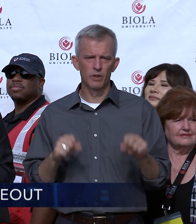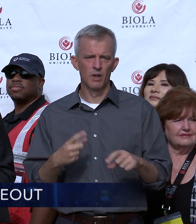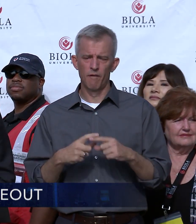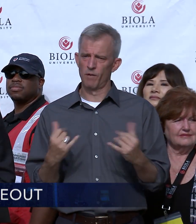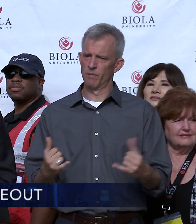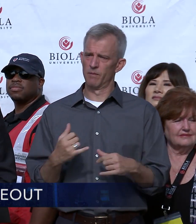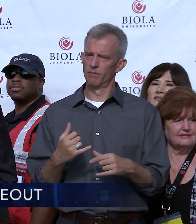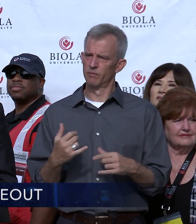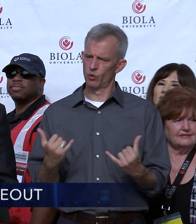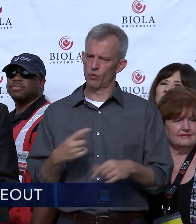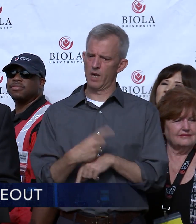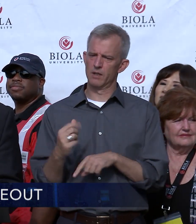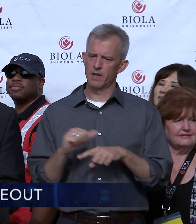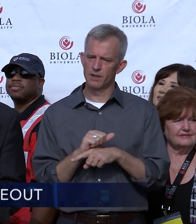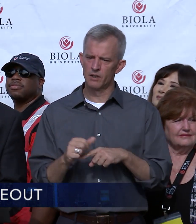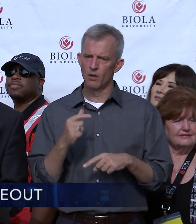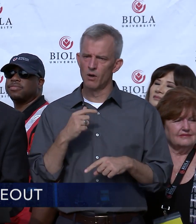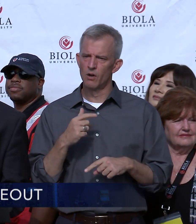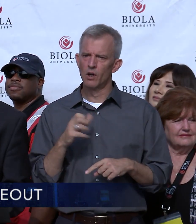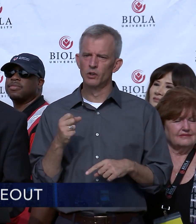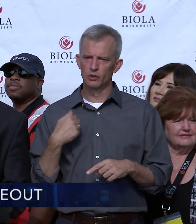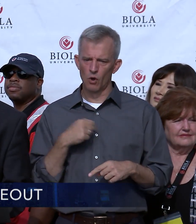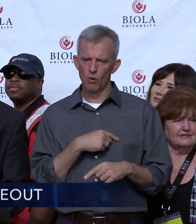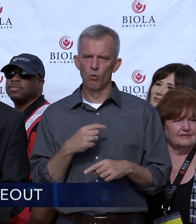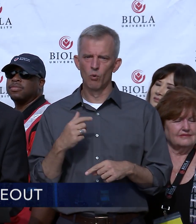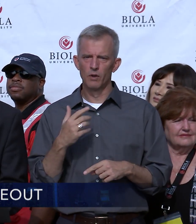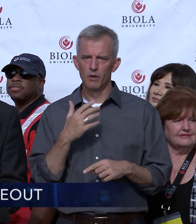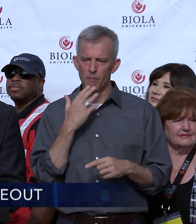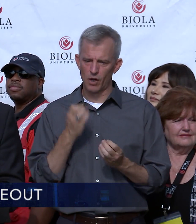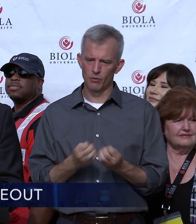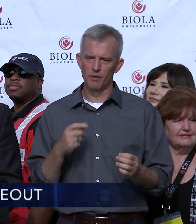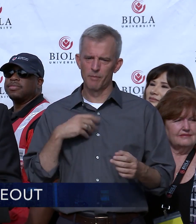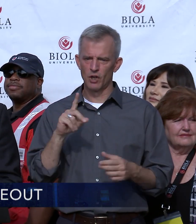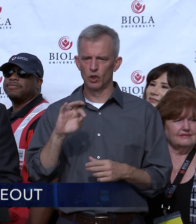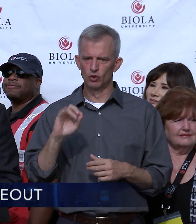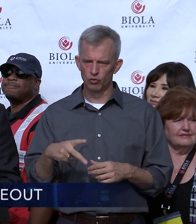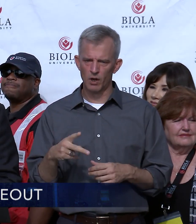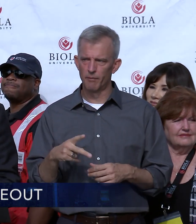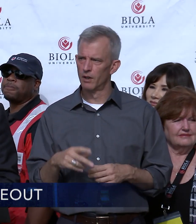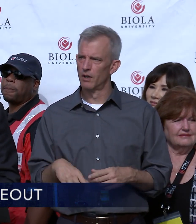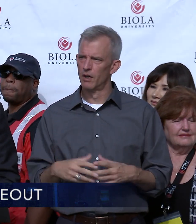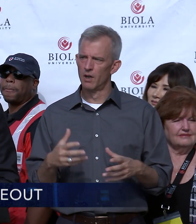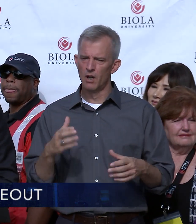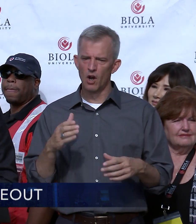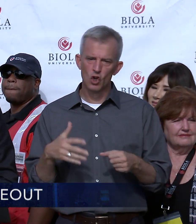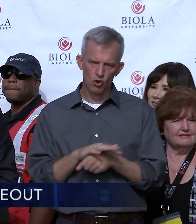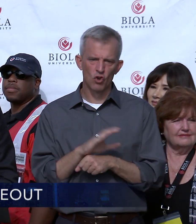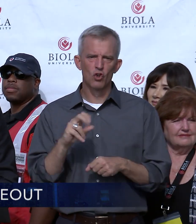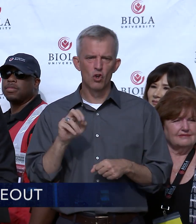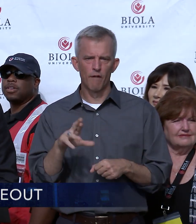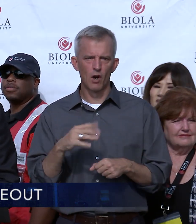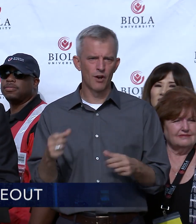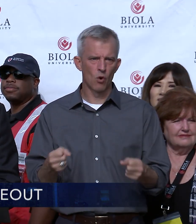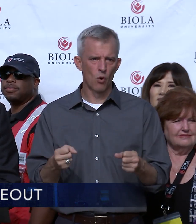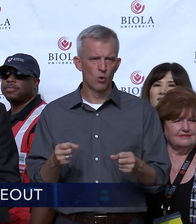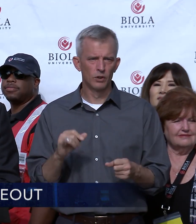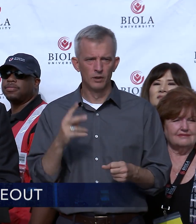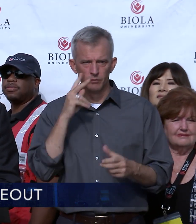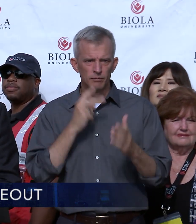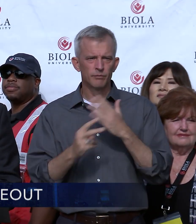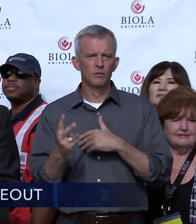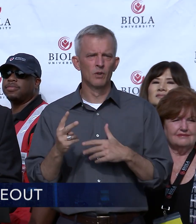better equipped to drop, to cover, and to hold on as we anticipate future